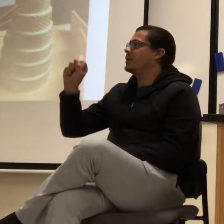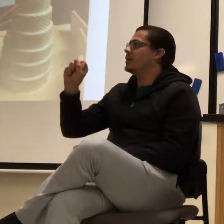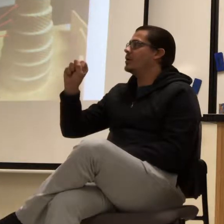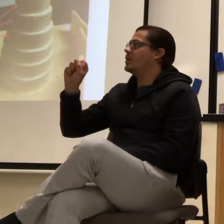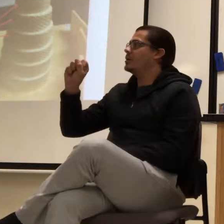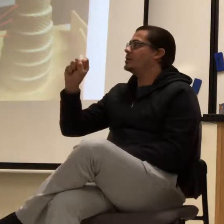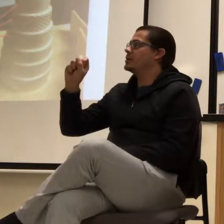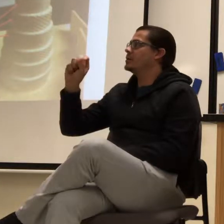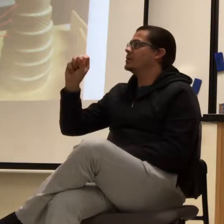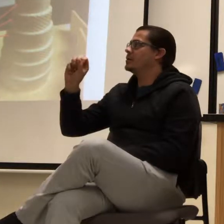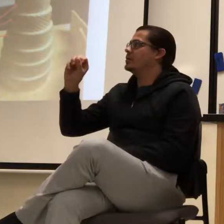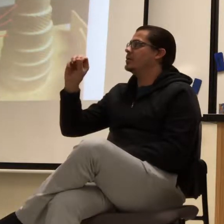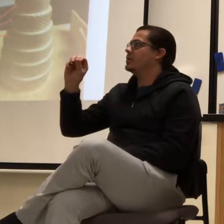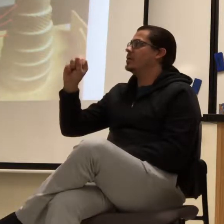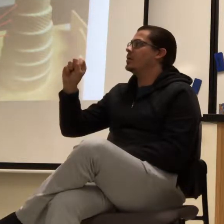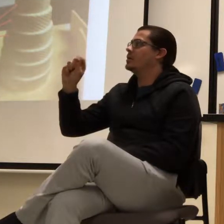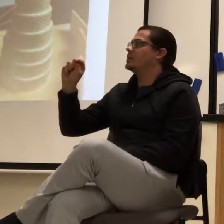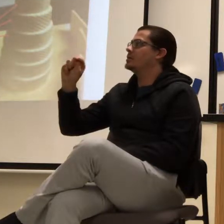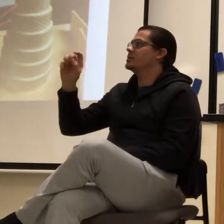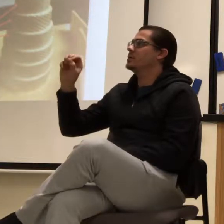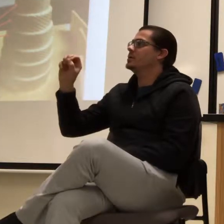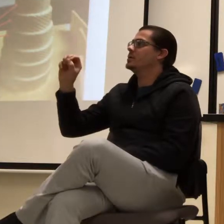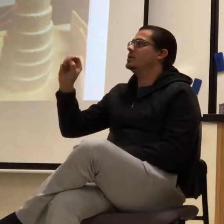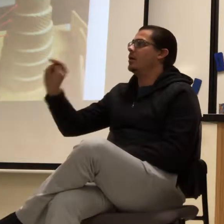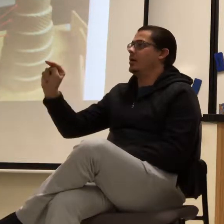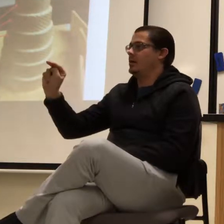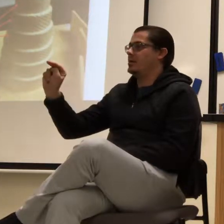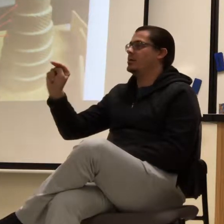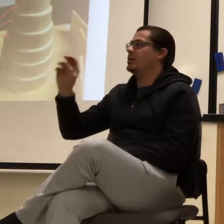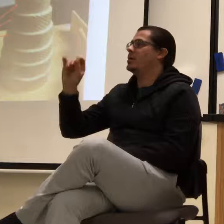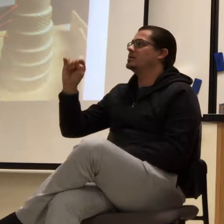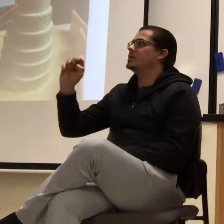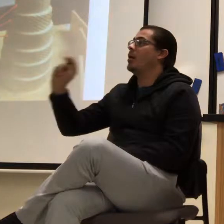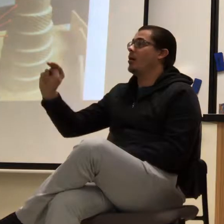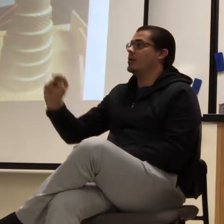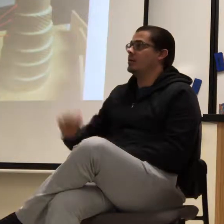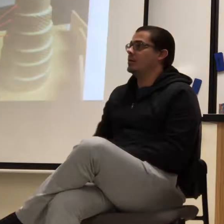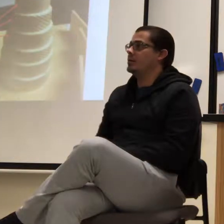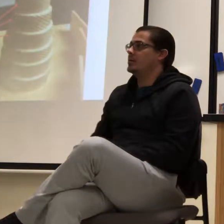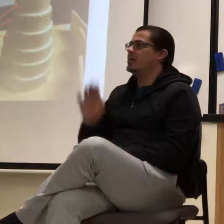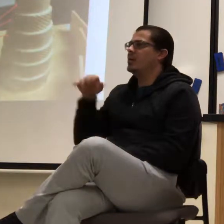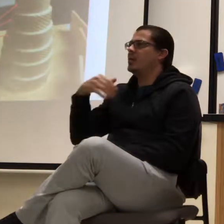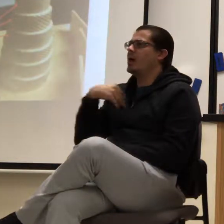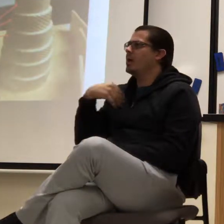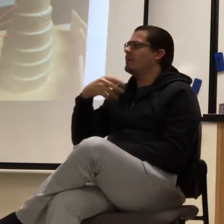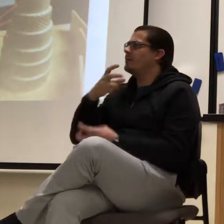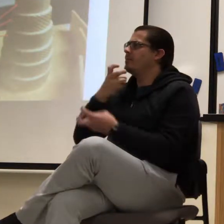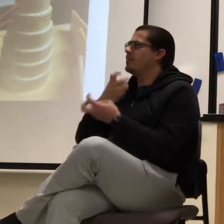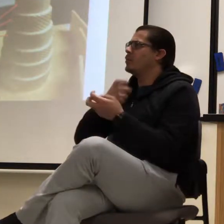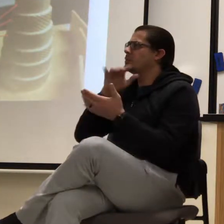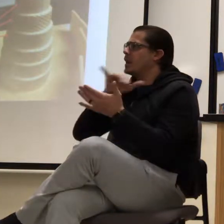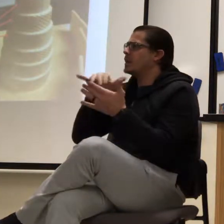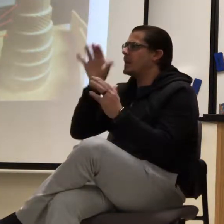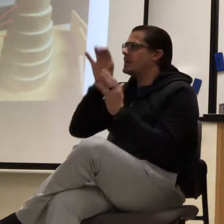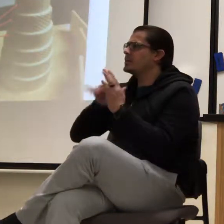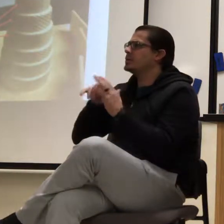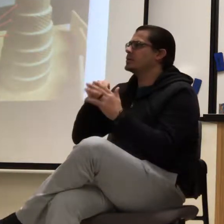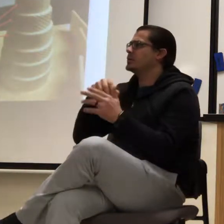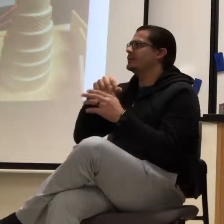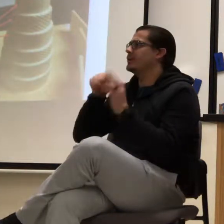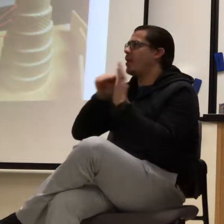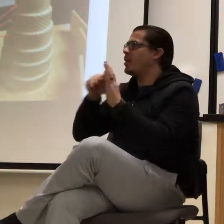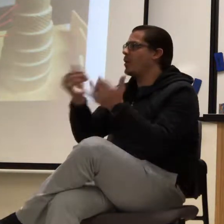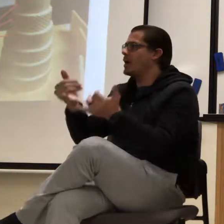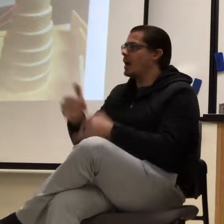bone models, and we'll have time next week to look at the bone models in the lab, but study the pictures of the models for now.